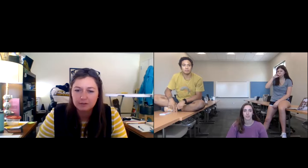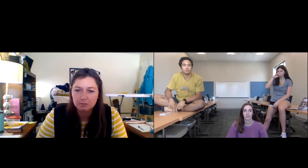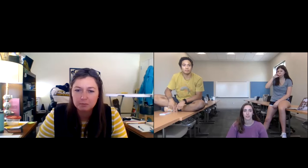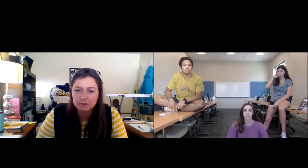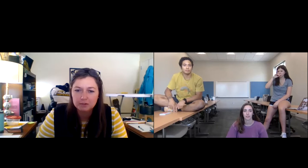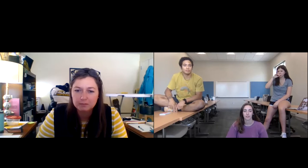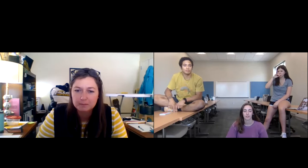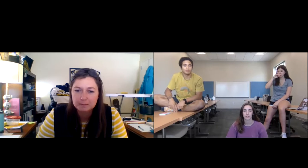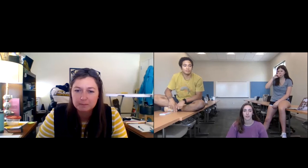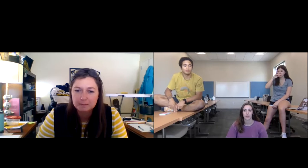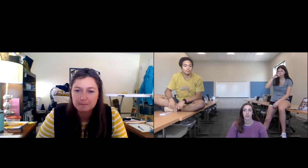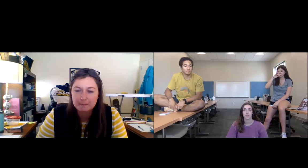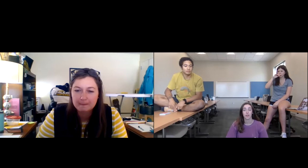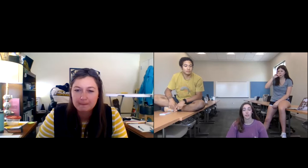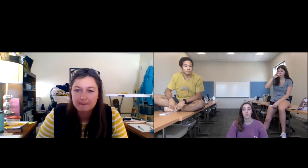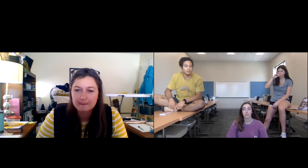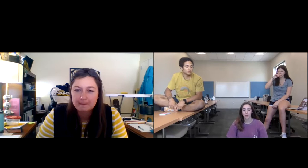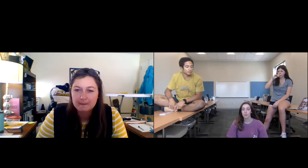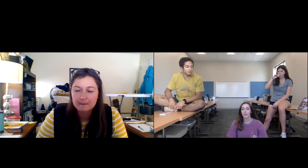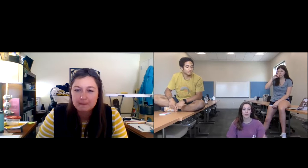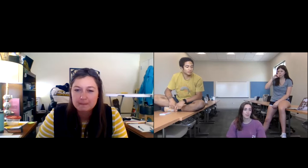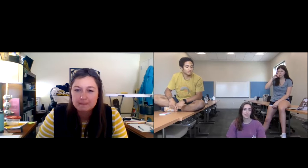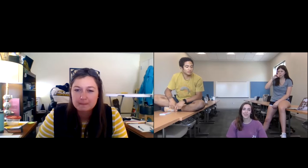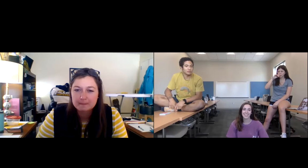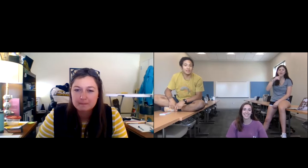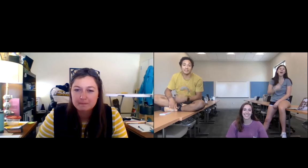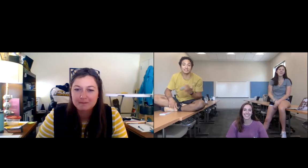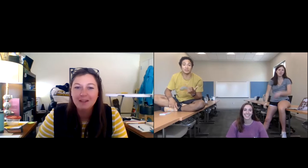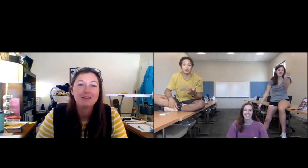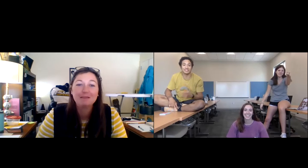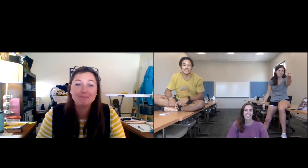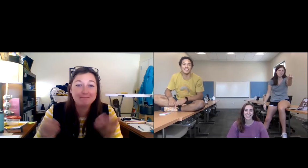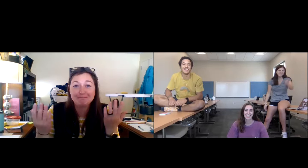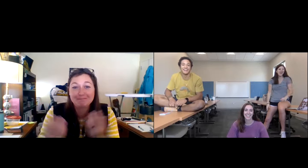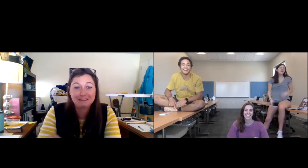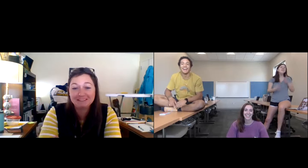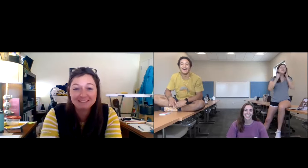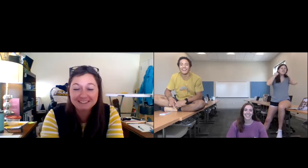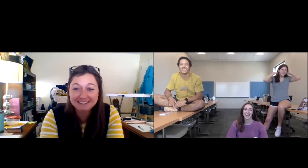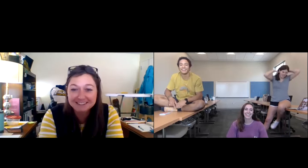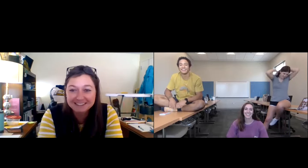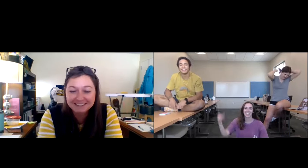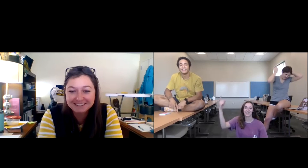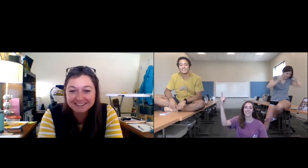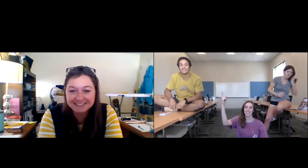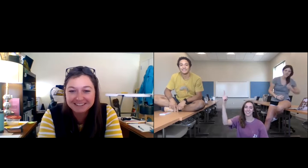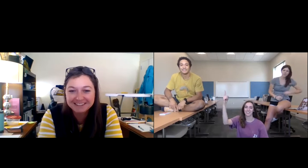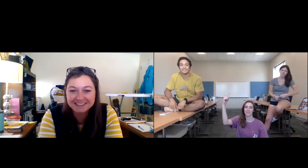different position? Actually, no, but that would be cool. Yeah, good question. Yeah, the sign for sun, you just make a